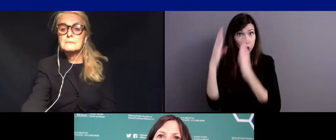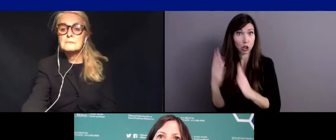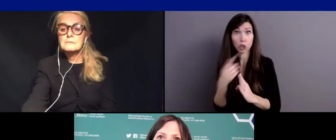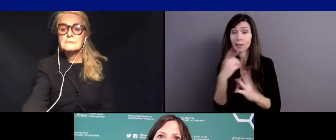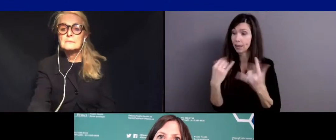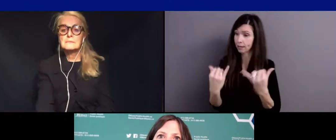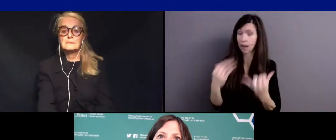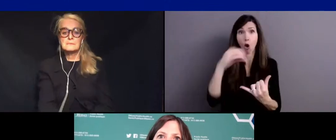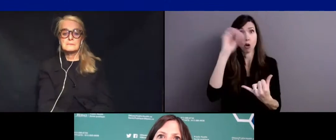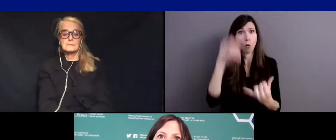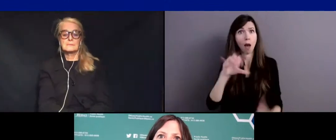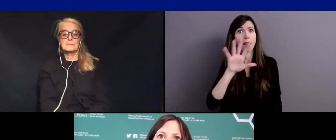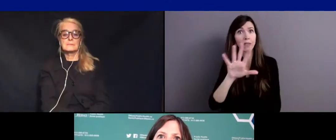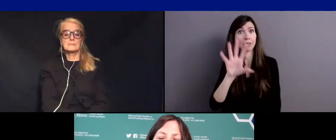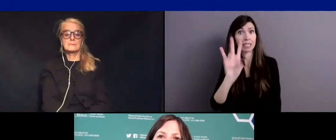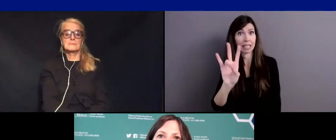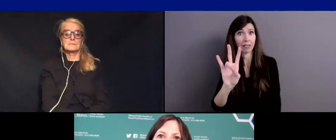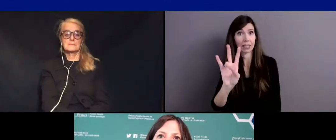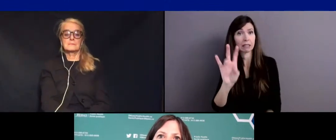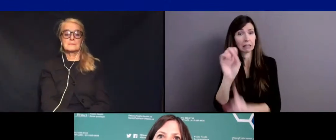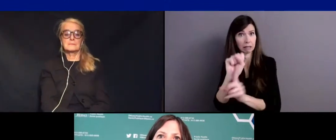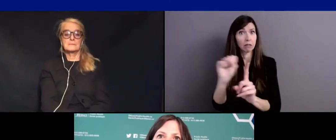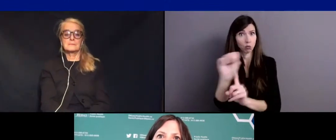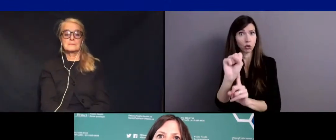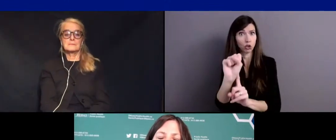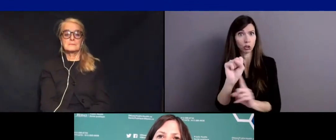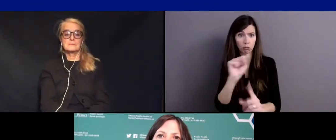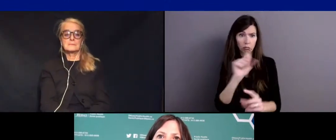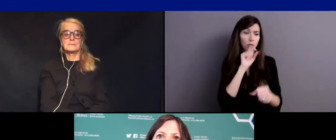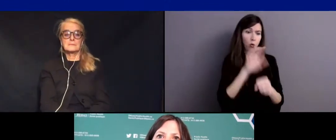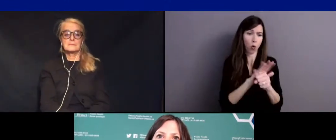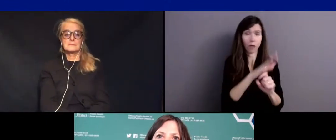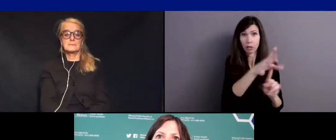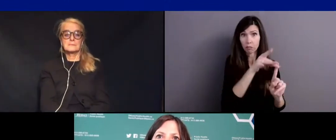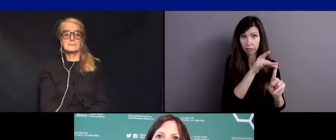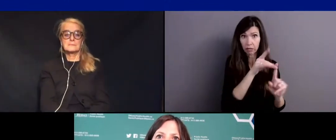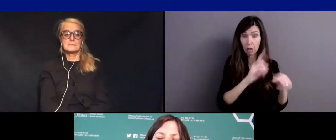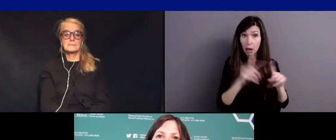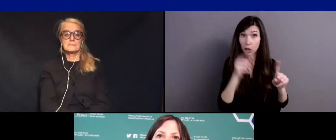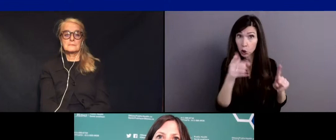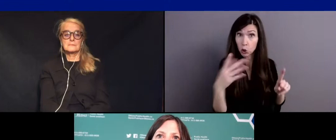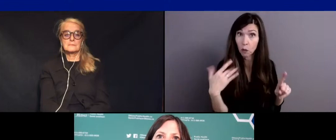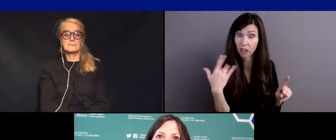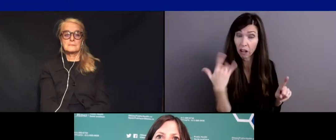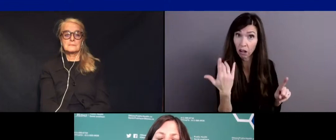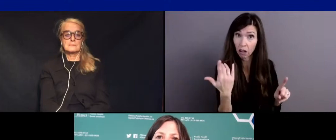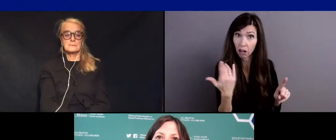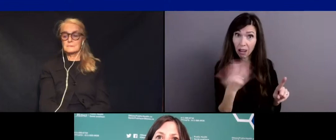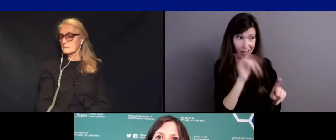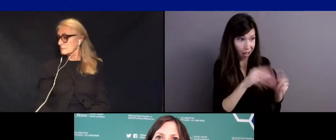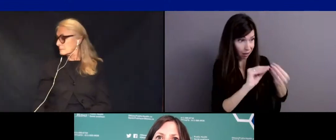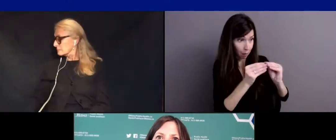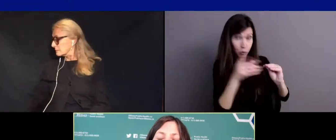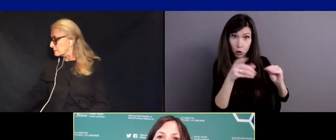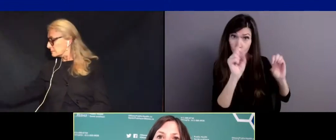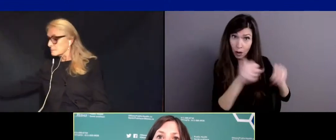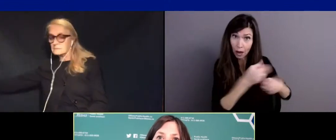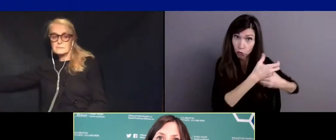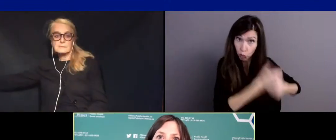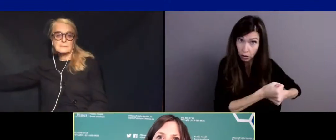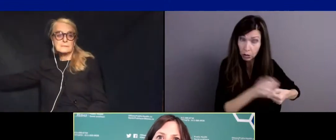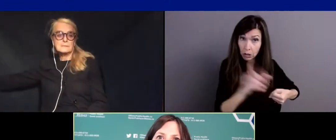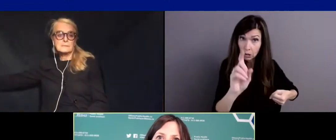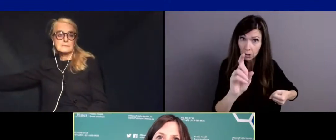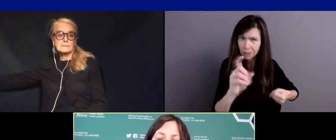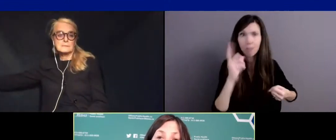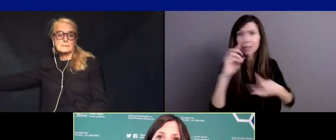it's coming down, which seems great, but do you have confidence in those numbers if fewer people are getting tested? Yeah, I was just going to say